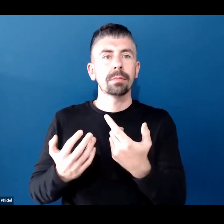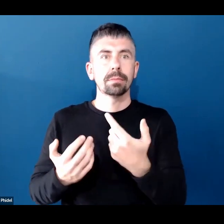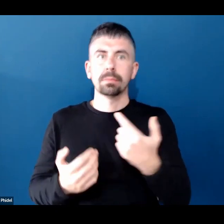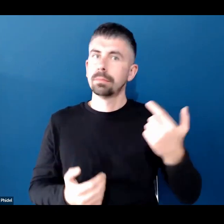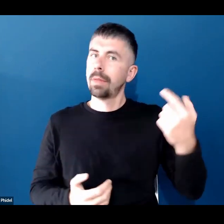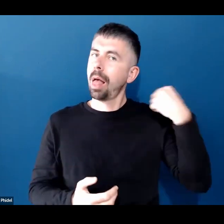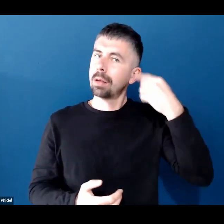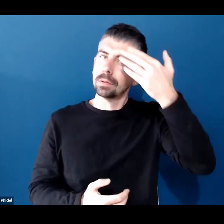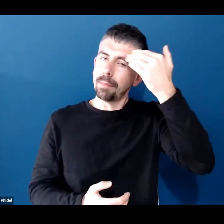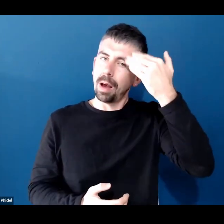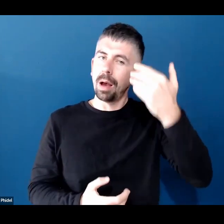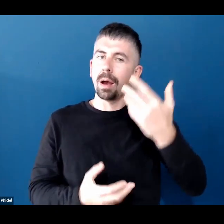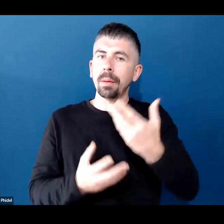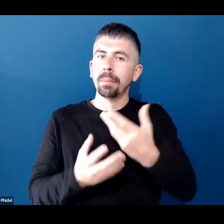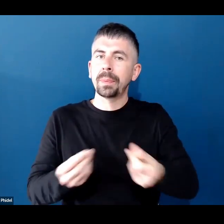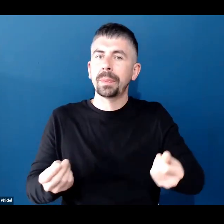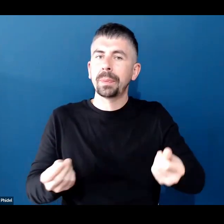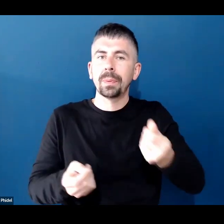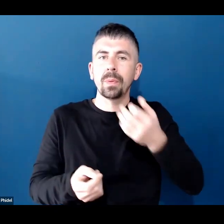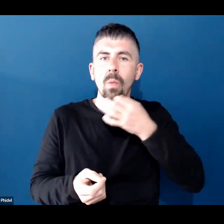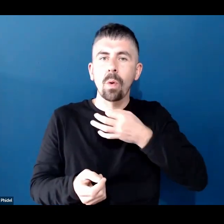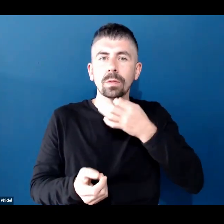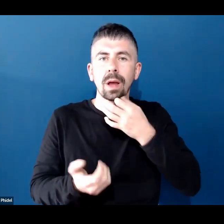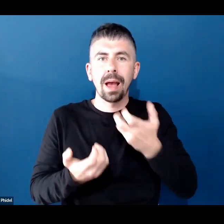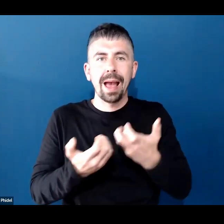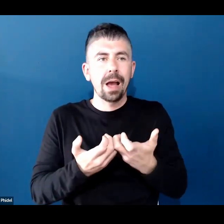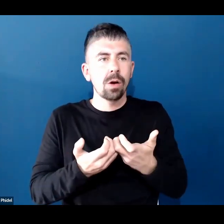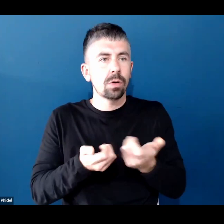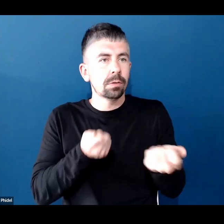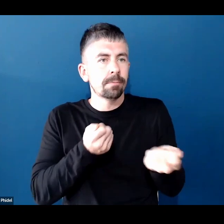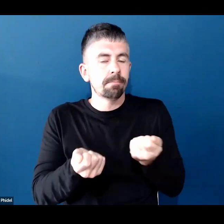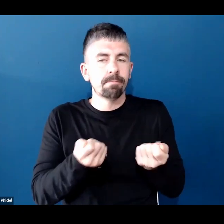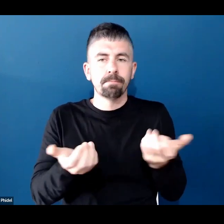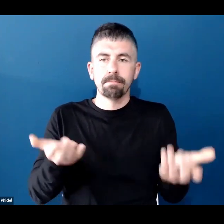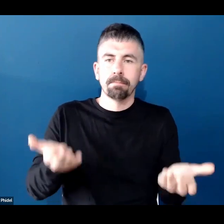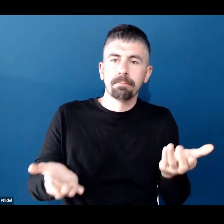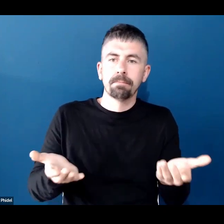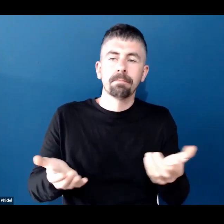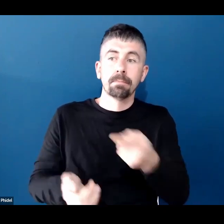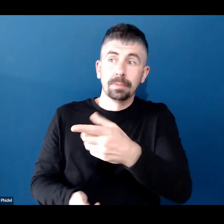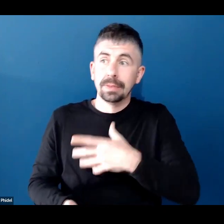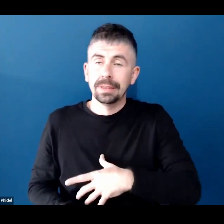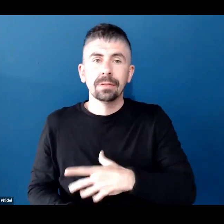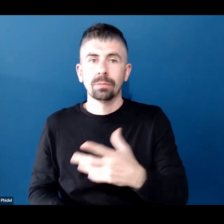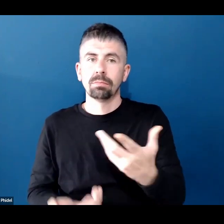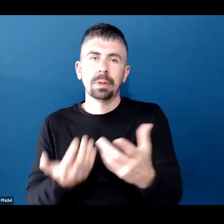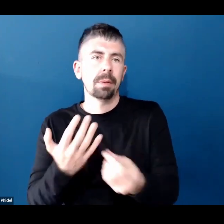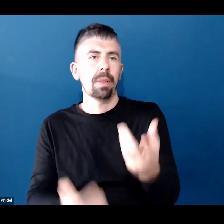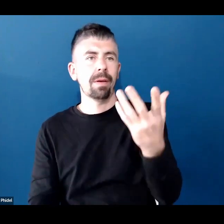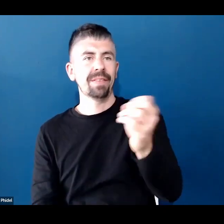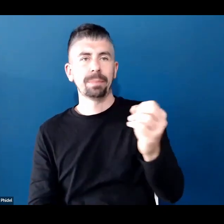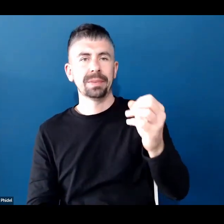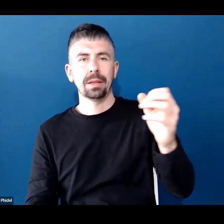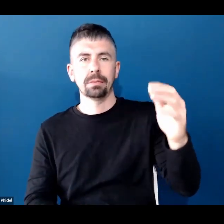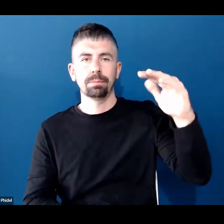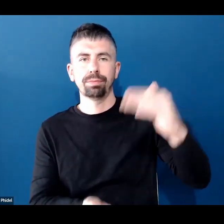scarcity. And how do you do to organize the water economy, let's say, to satisfy water needs when you have 50% of the water